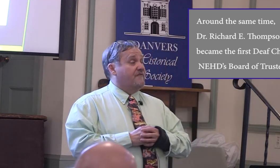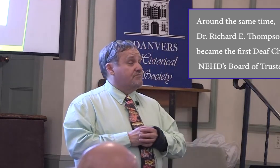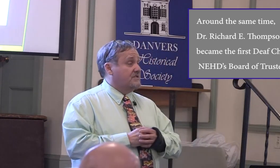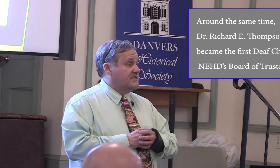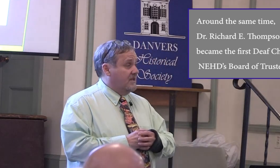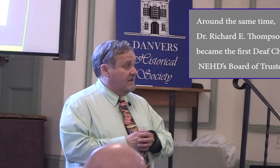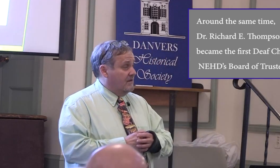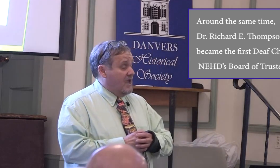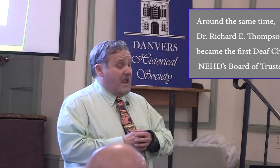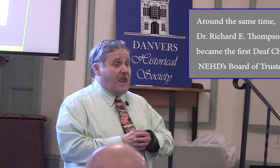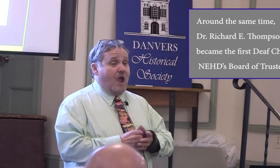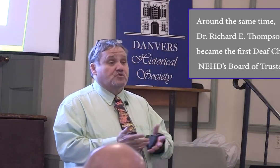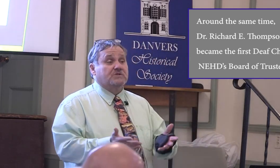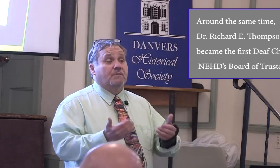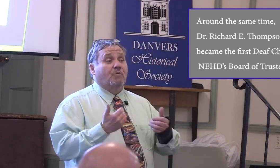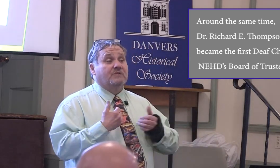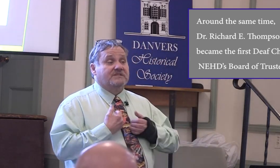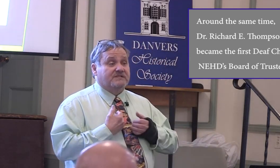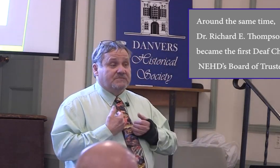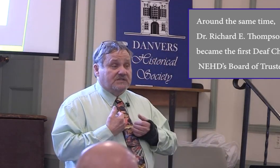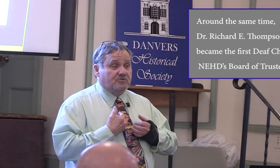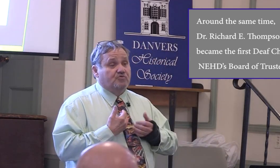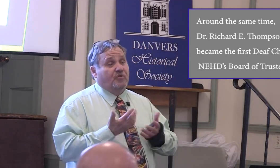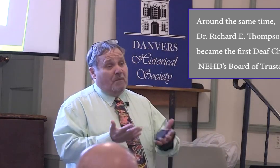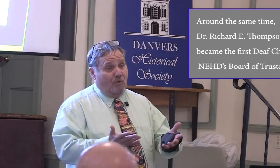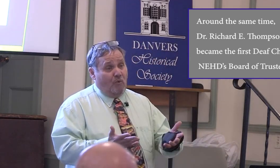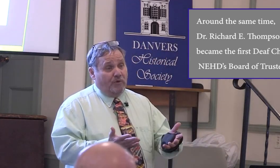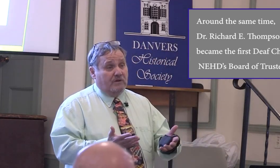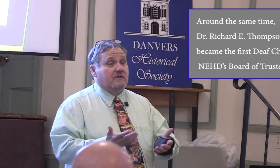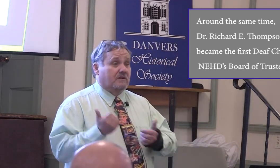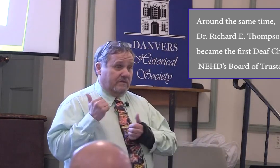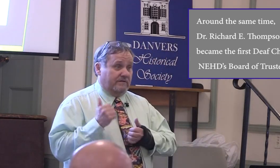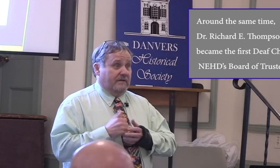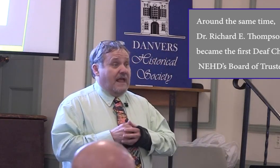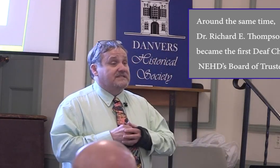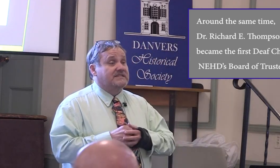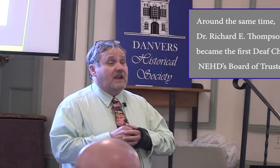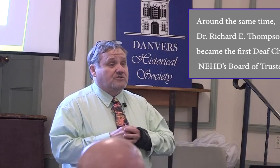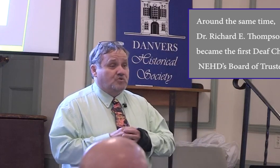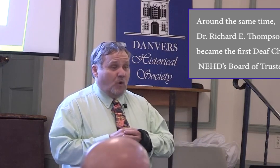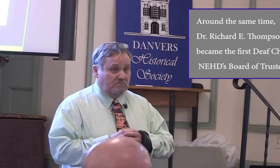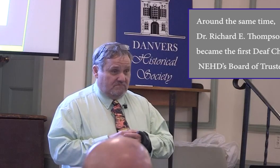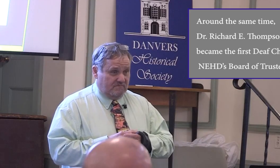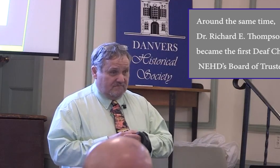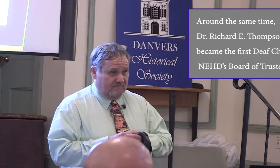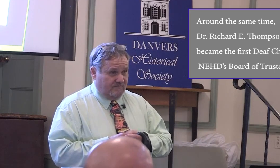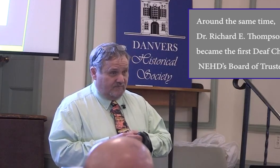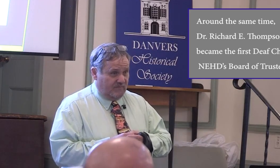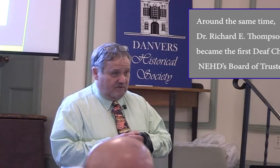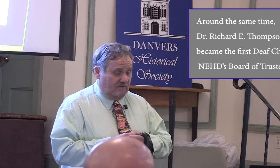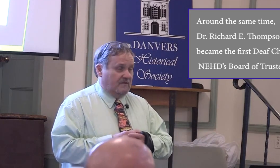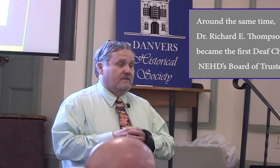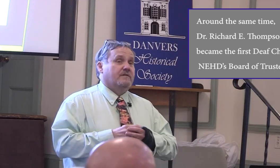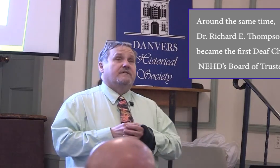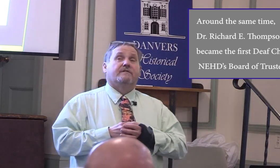first deaf president. He actually appointed me to the board, 1991.